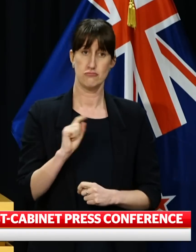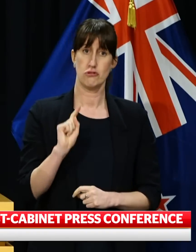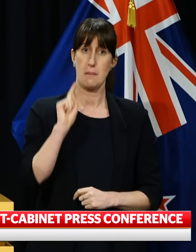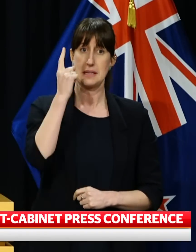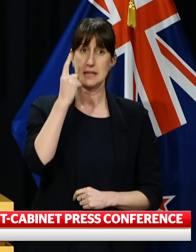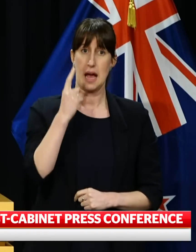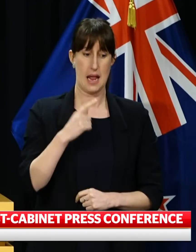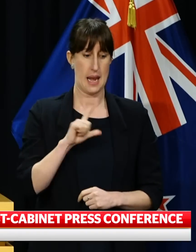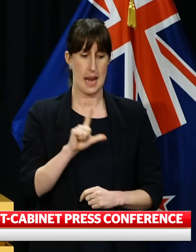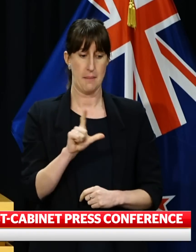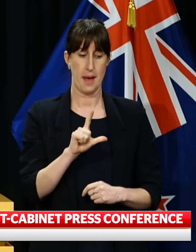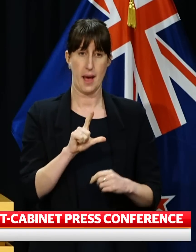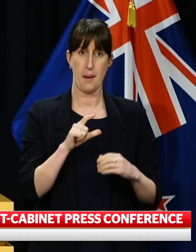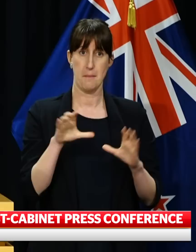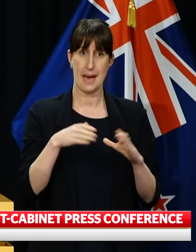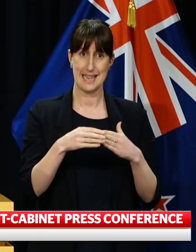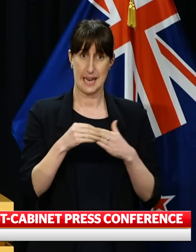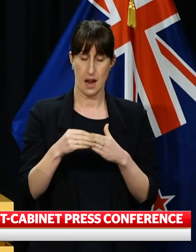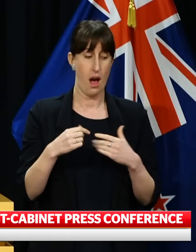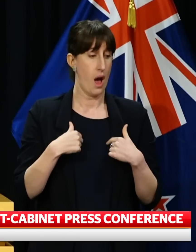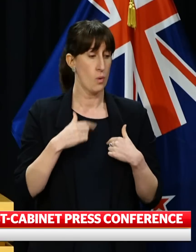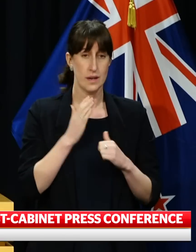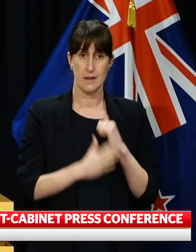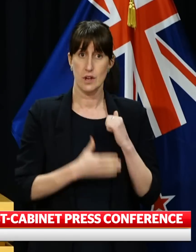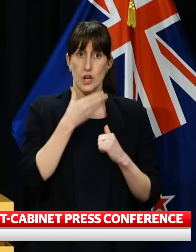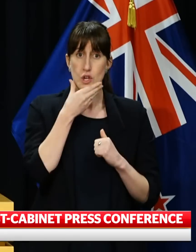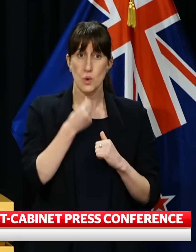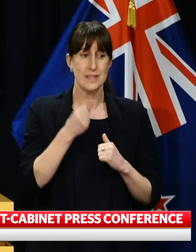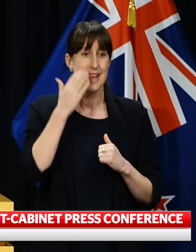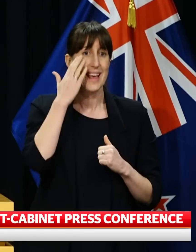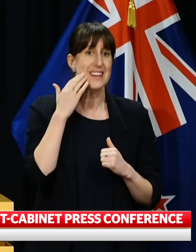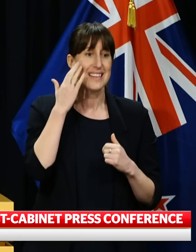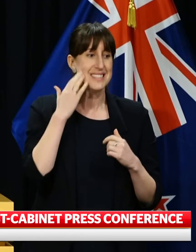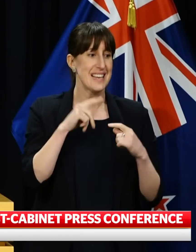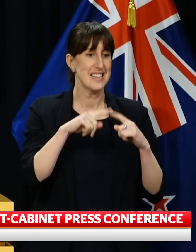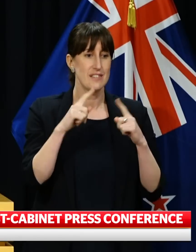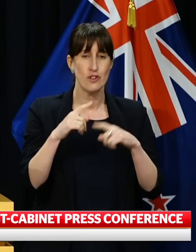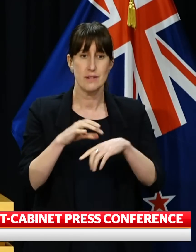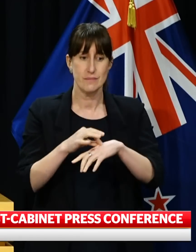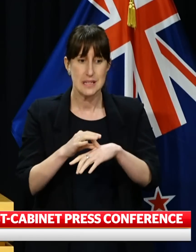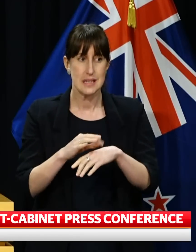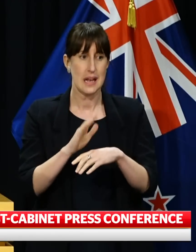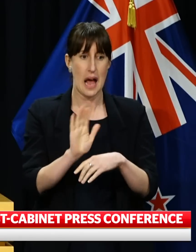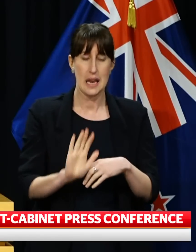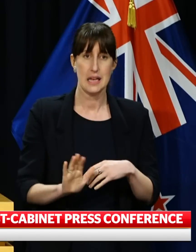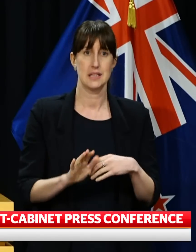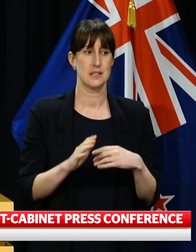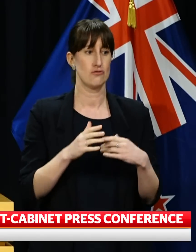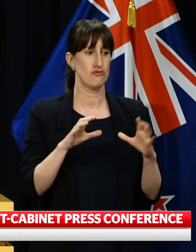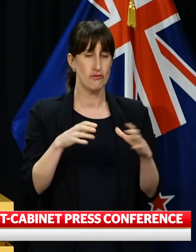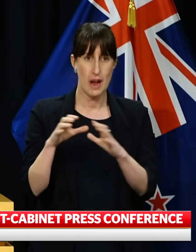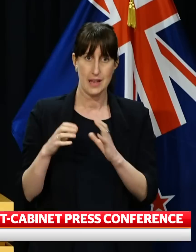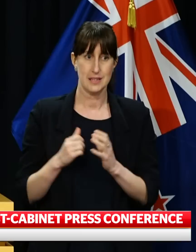I won't use ethnicity or race as a wedge to divide New Zealanders, and I challenge all other political parties to make that same commitment.